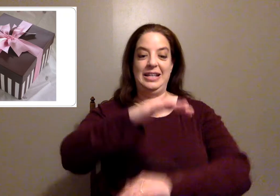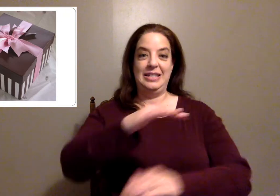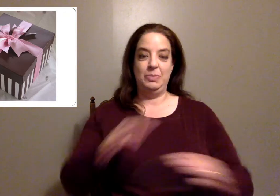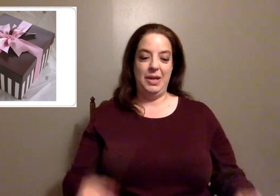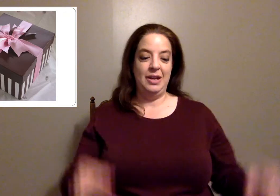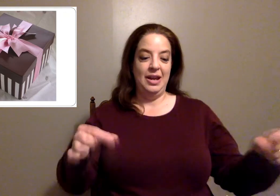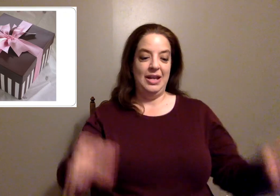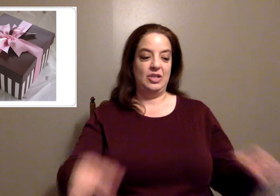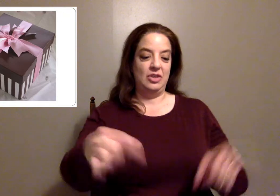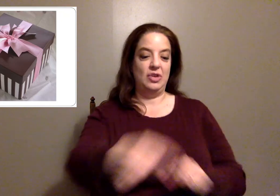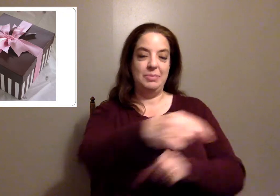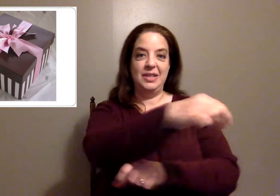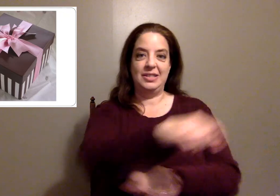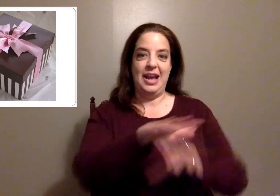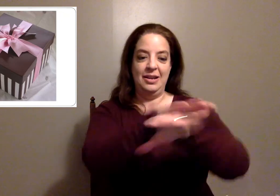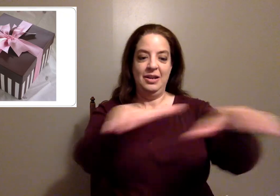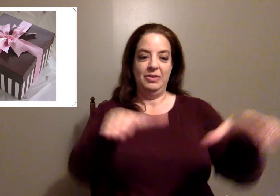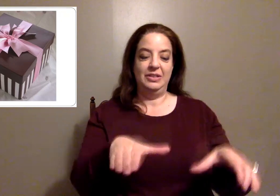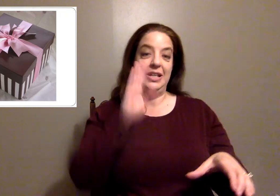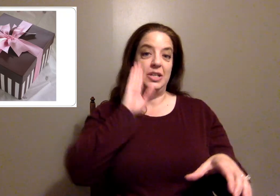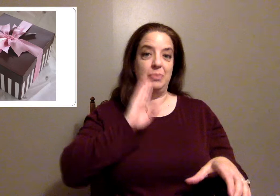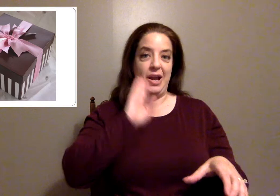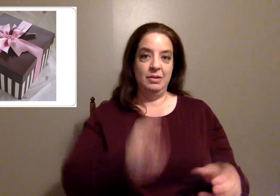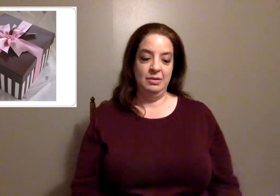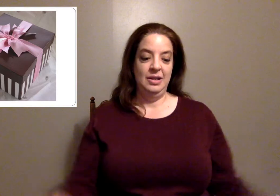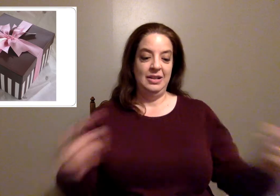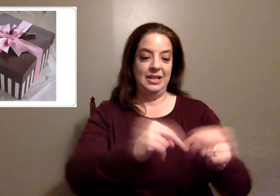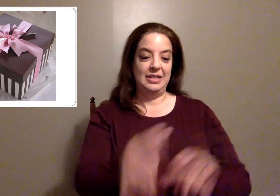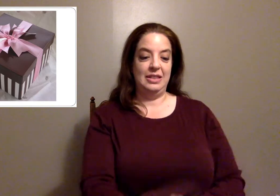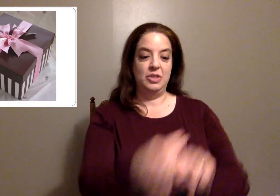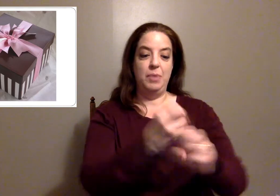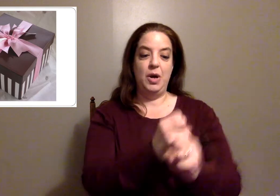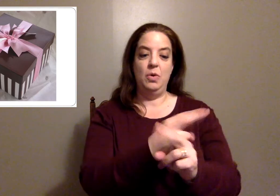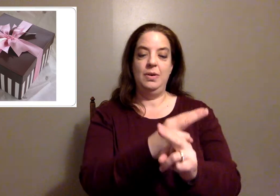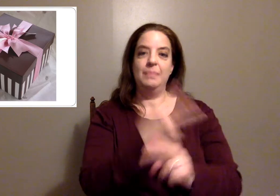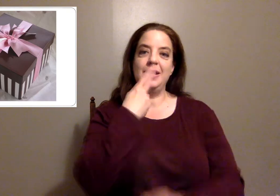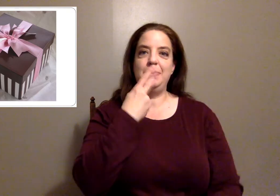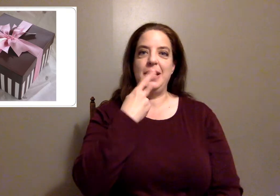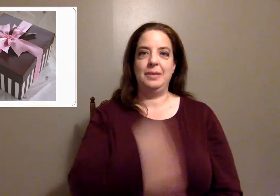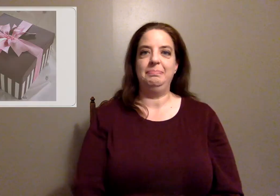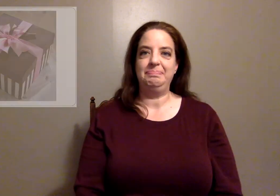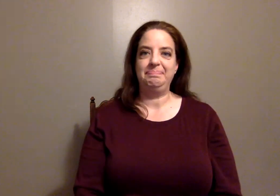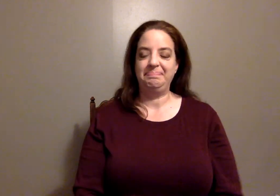this big. It's got stripes on the side. The lid is brown. Then it's got this bow that's pink.